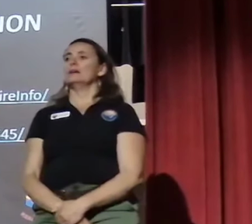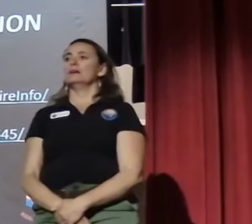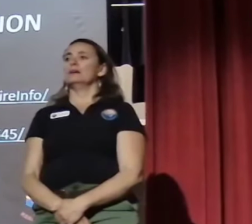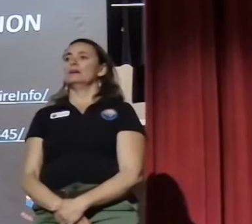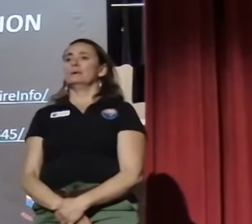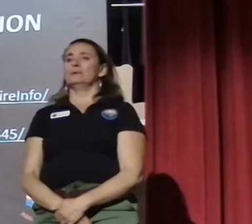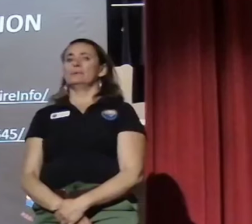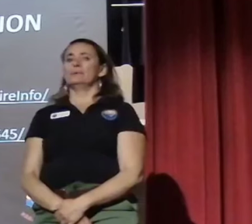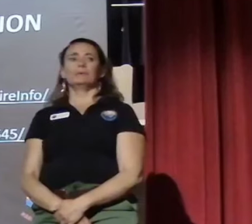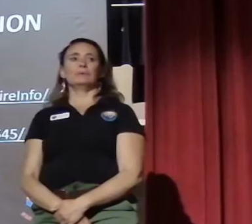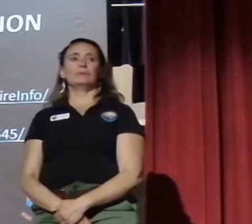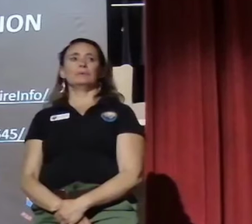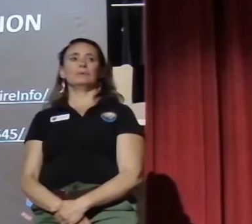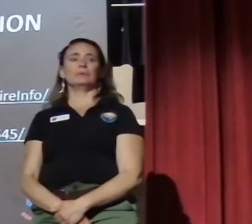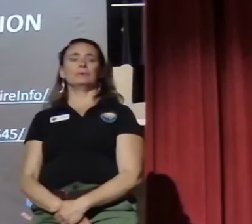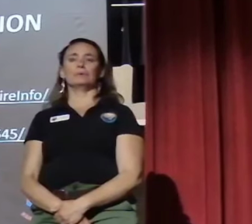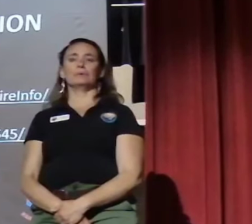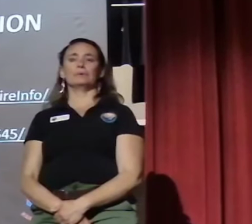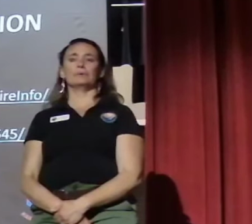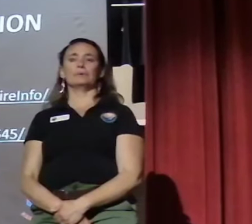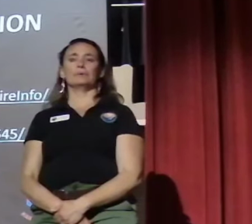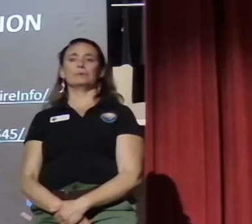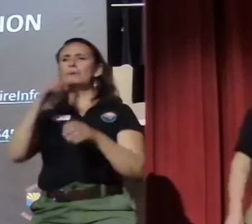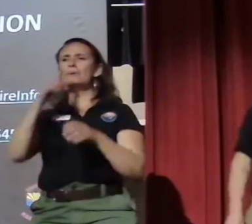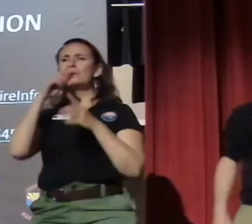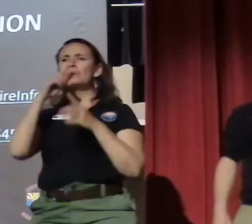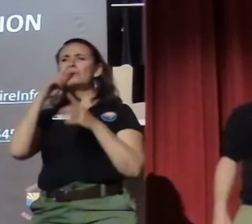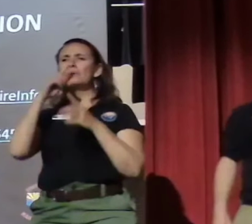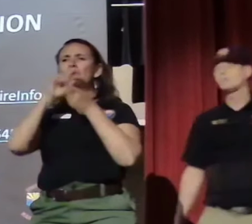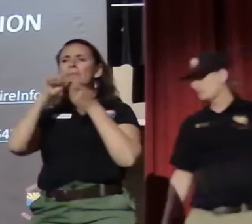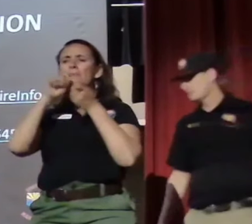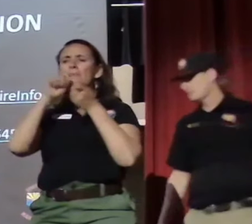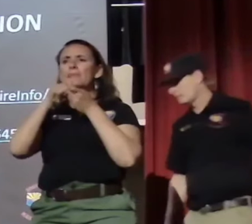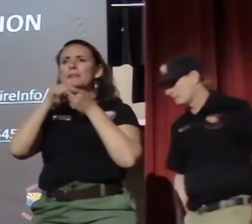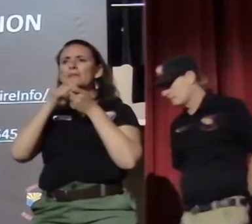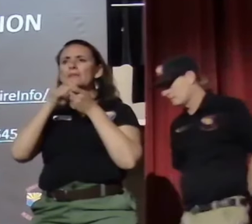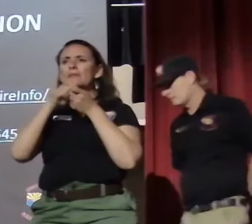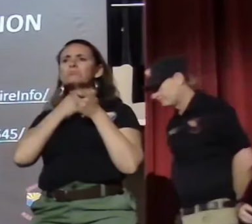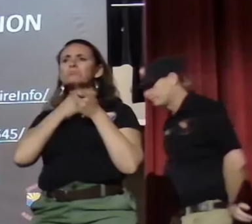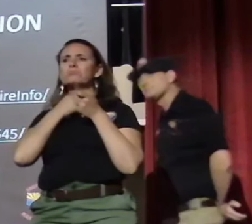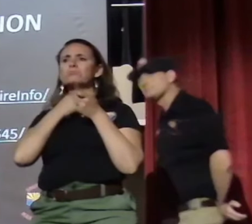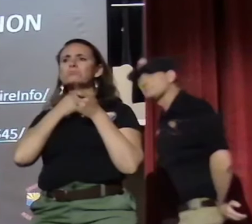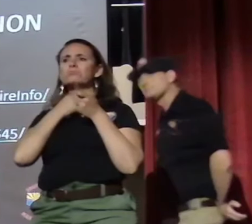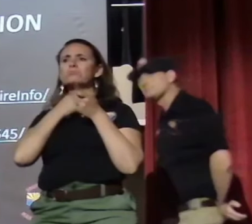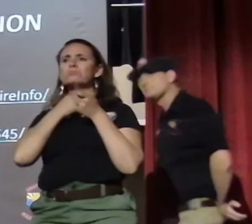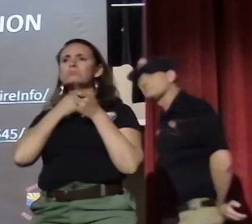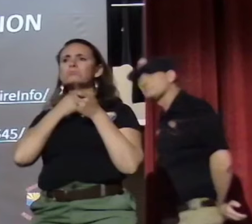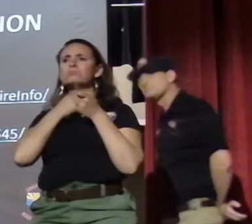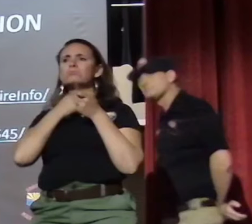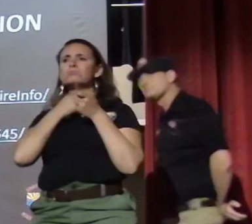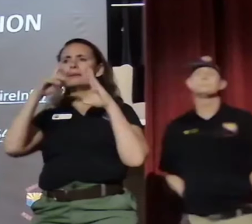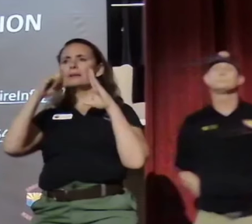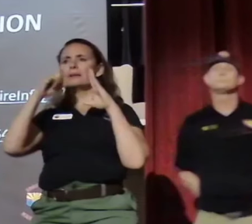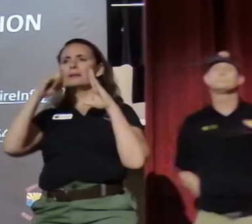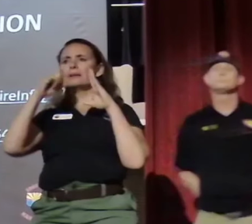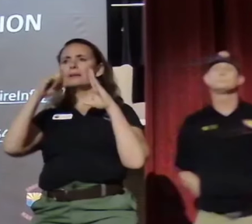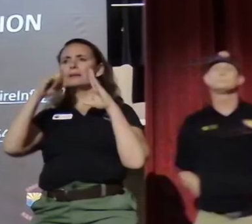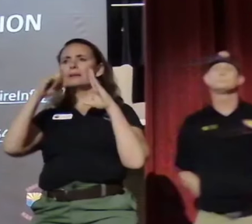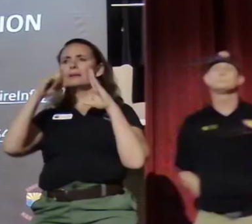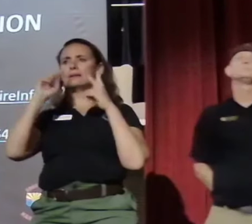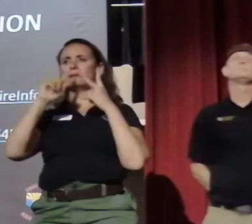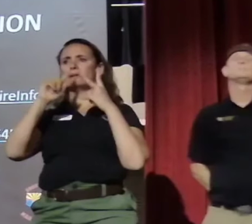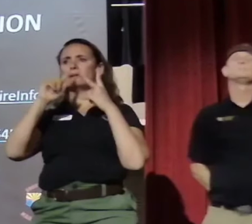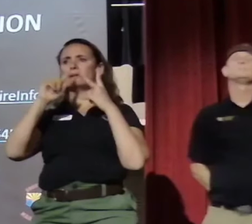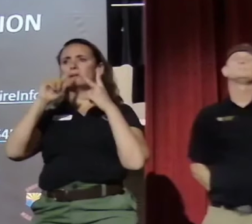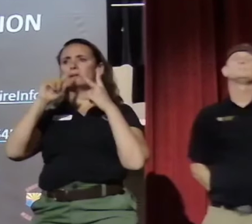Welcome. I want to be more specific. I'd like to find out if the town of Payson, maybe Tom Morrissey can answer